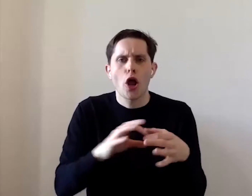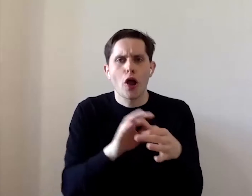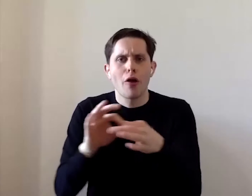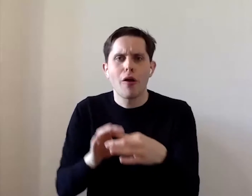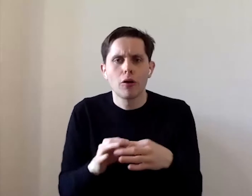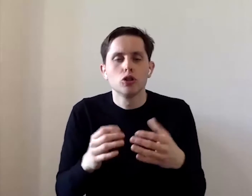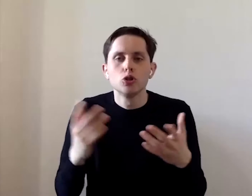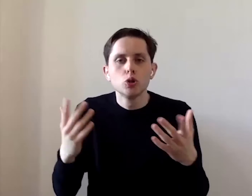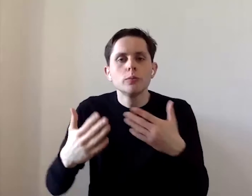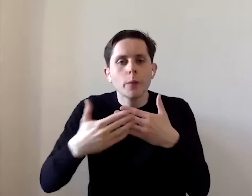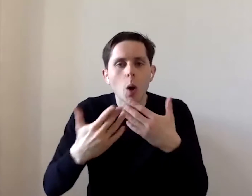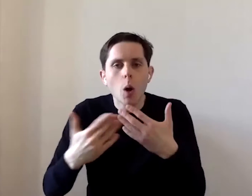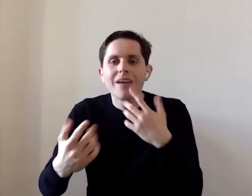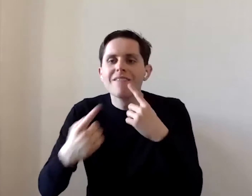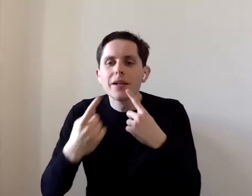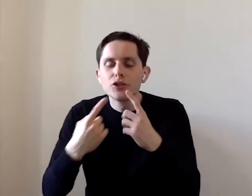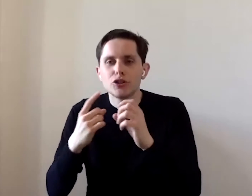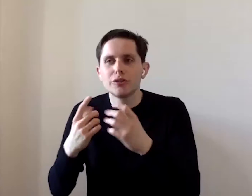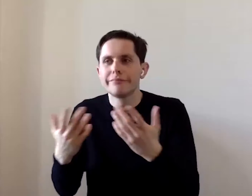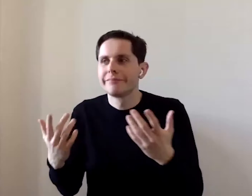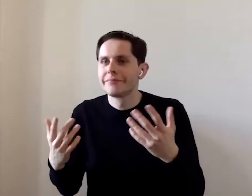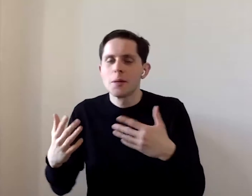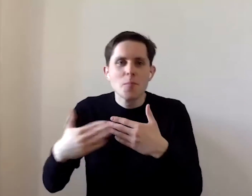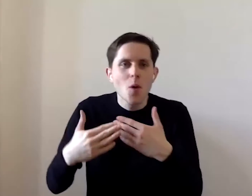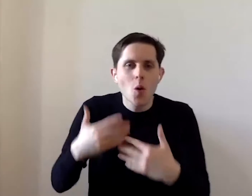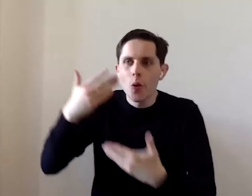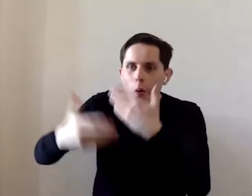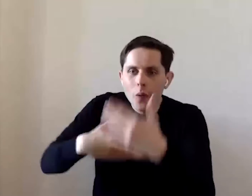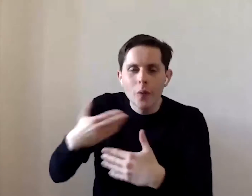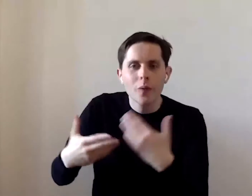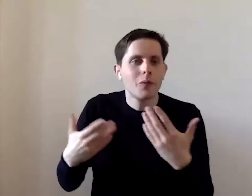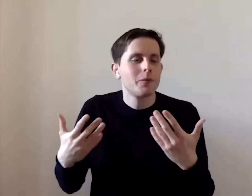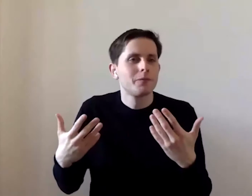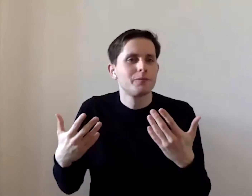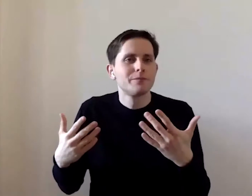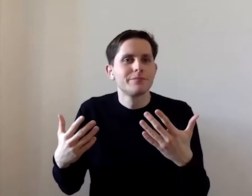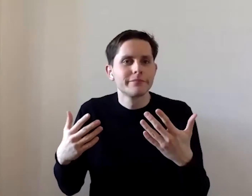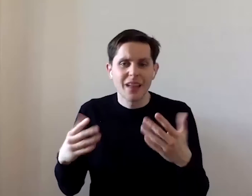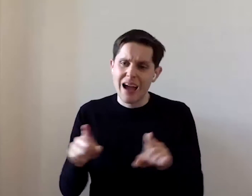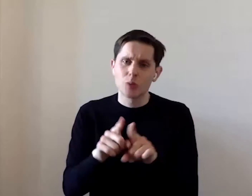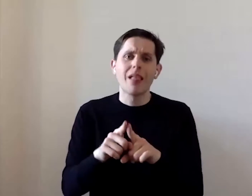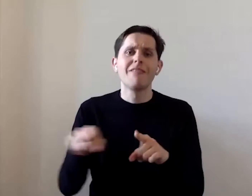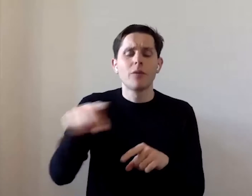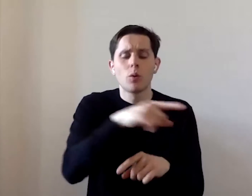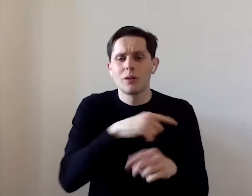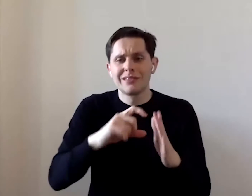And so we are hoping that this network actually provides a place to offer support, offer a network, offer sort of